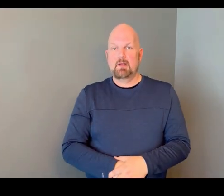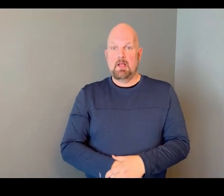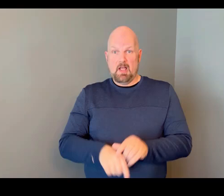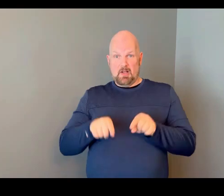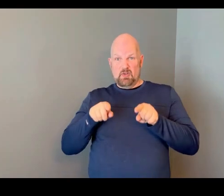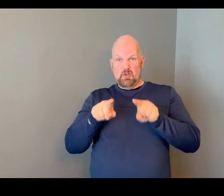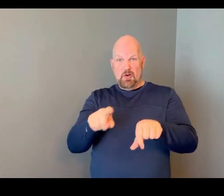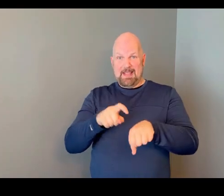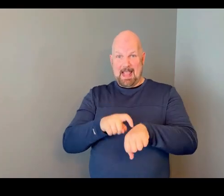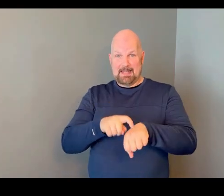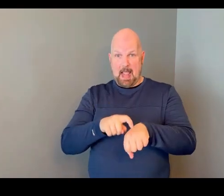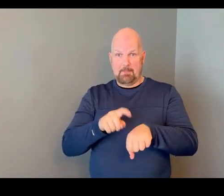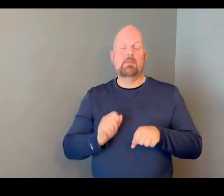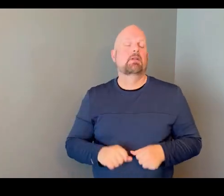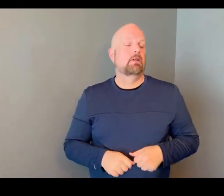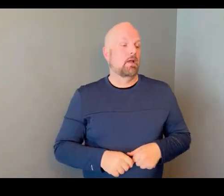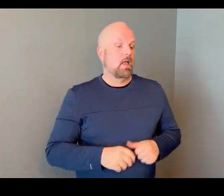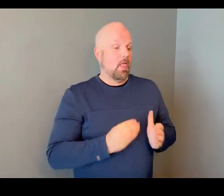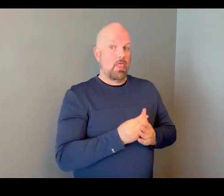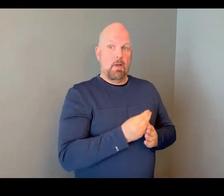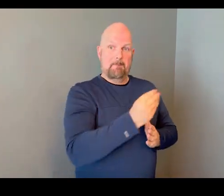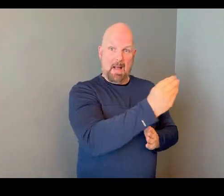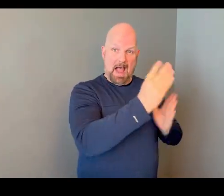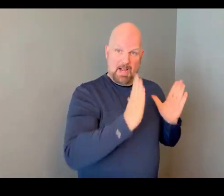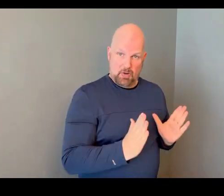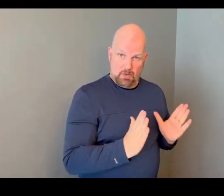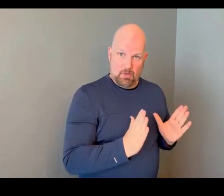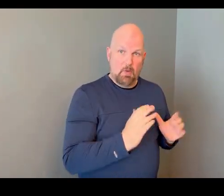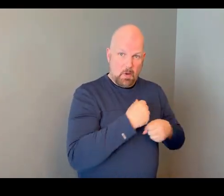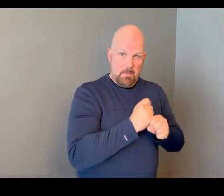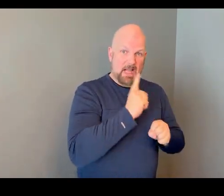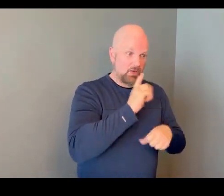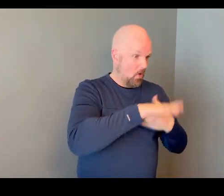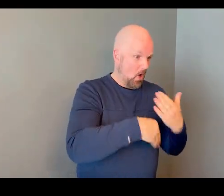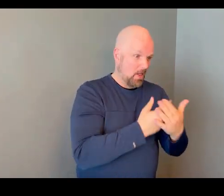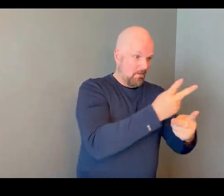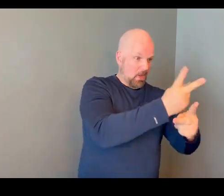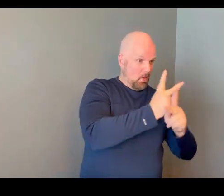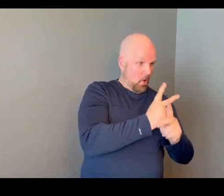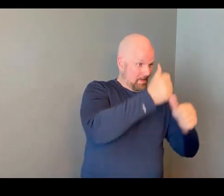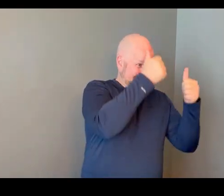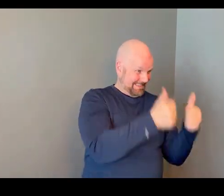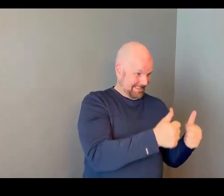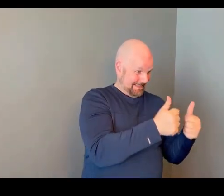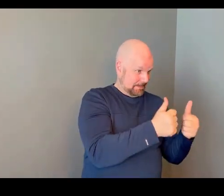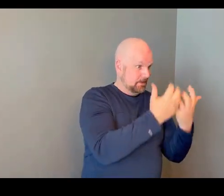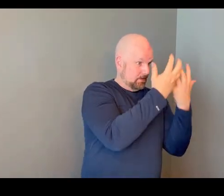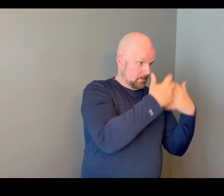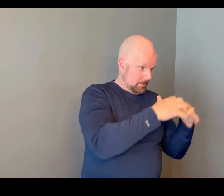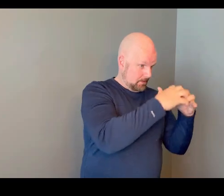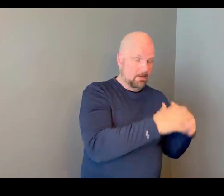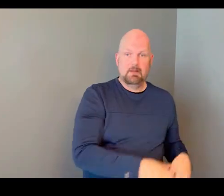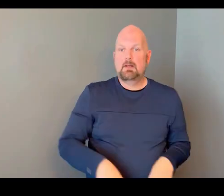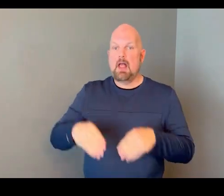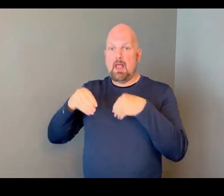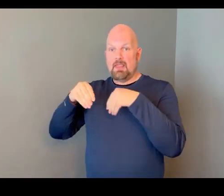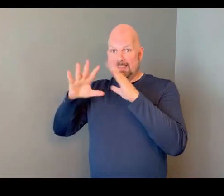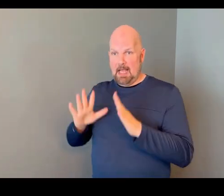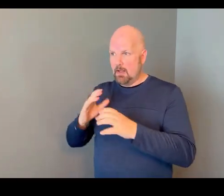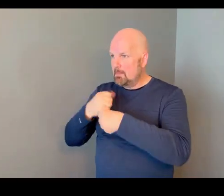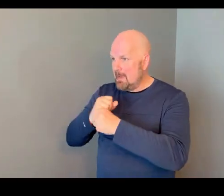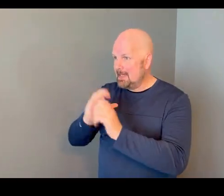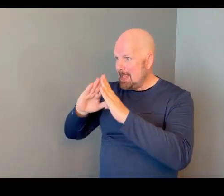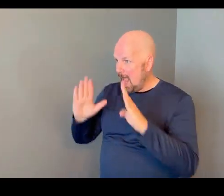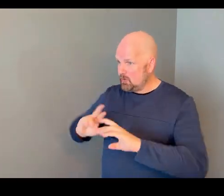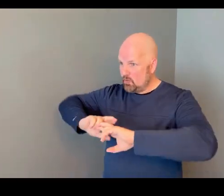It is during this time that the buyer will work on securing the financing for the loan. The seller